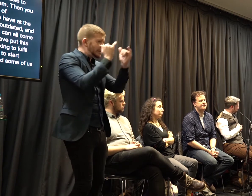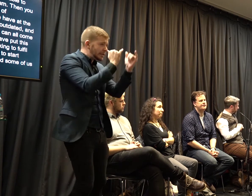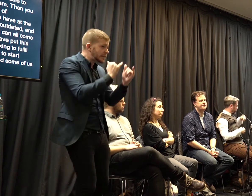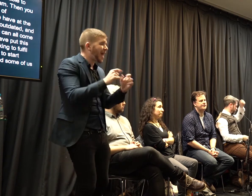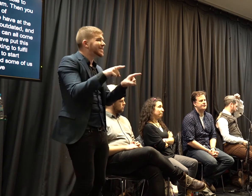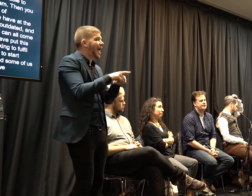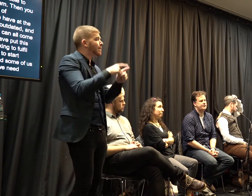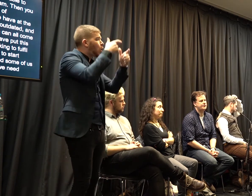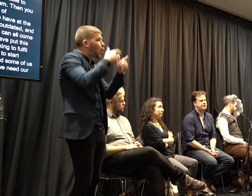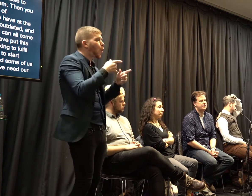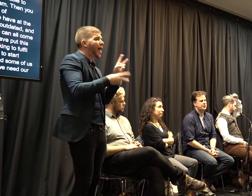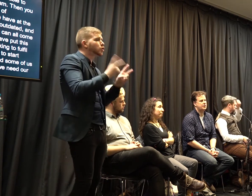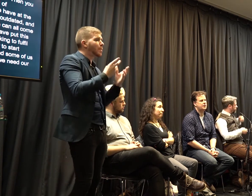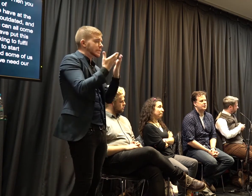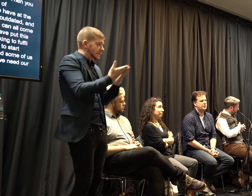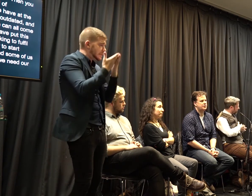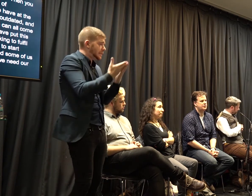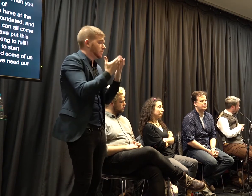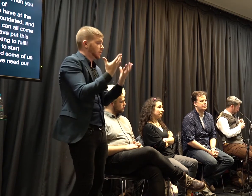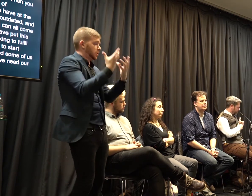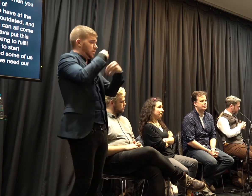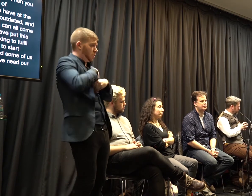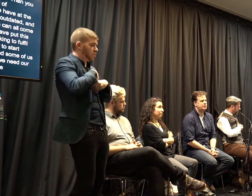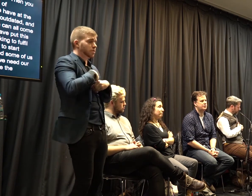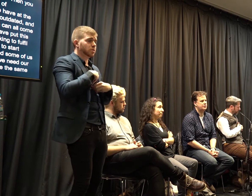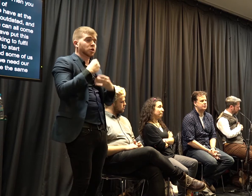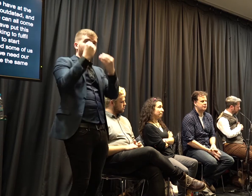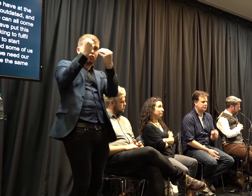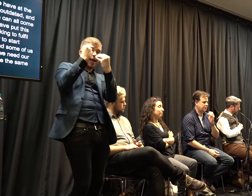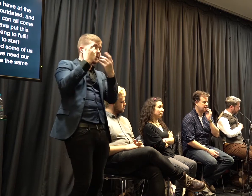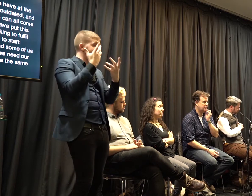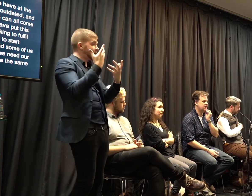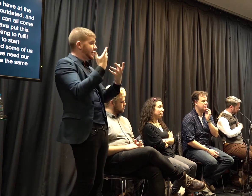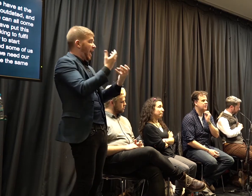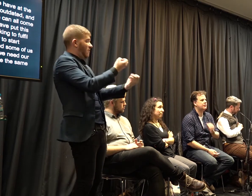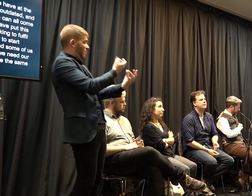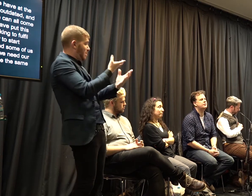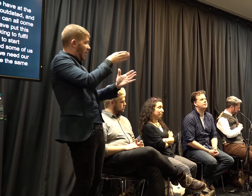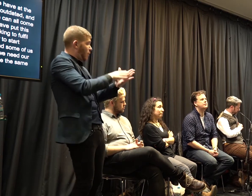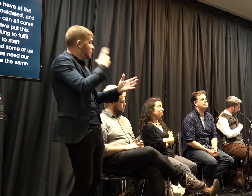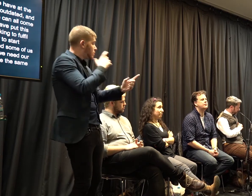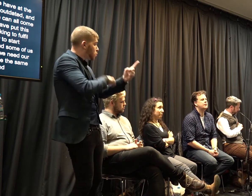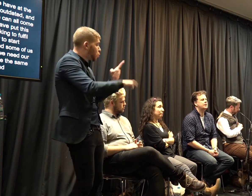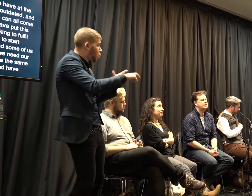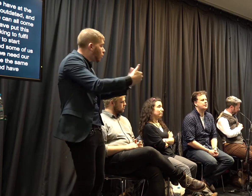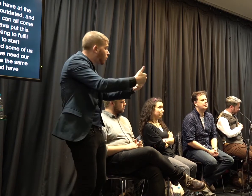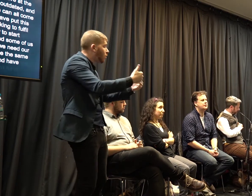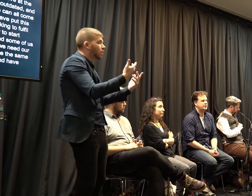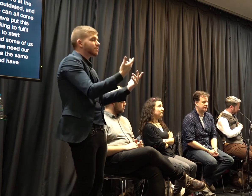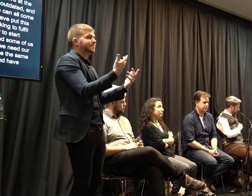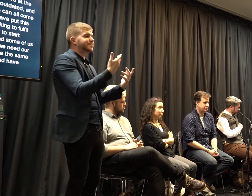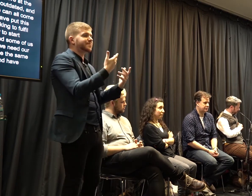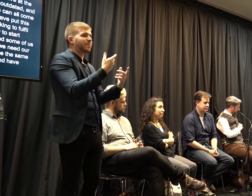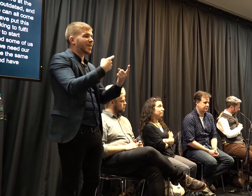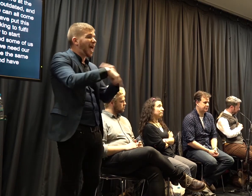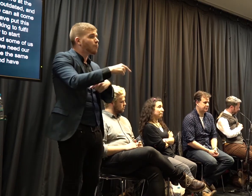court interpreters. They need to go through training. They need to have feedback from the deaf community to say whether or not, and obviously